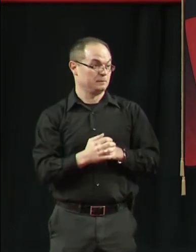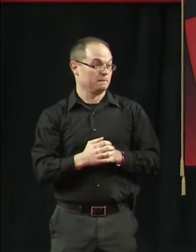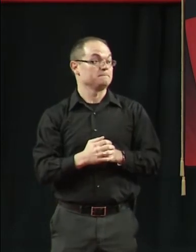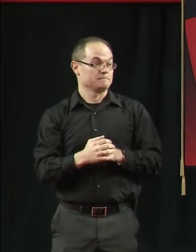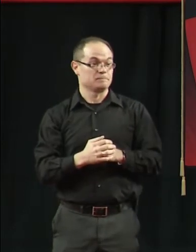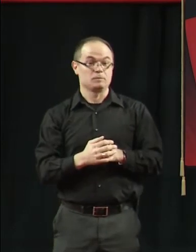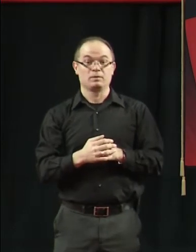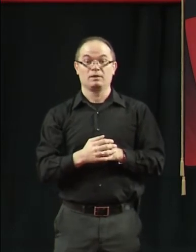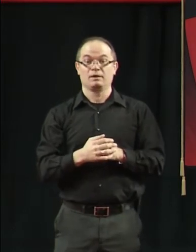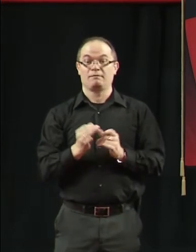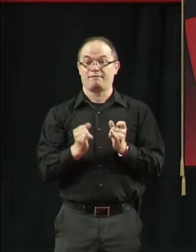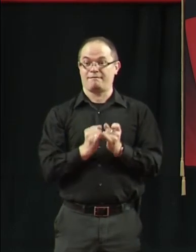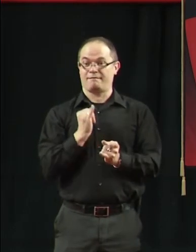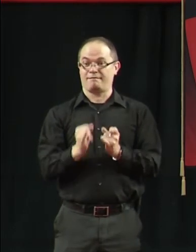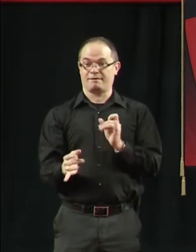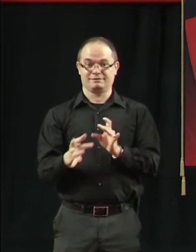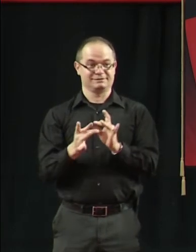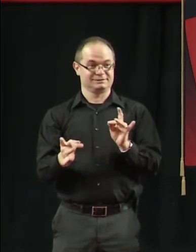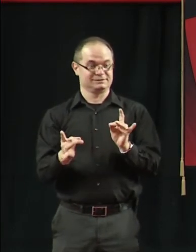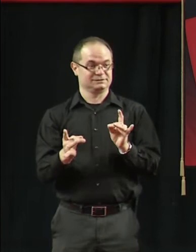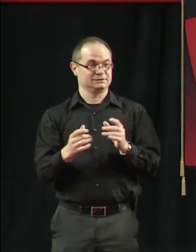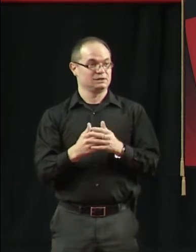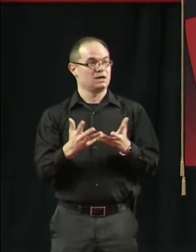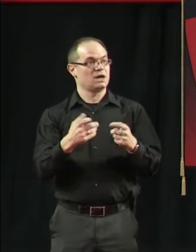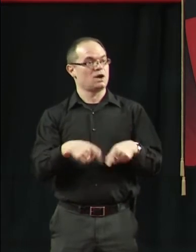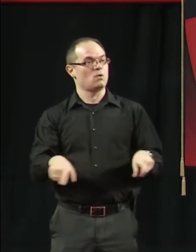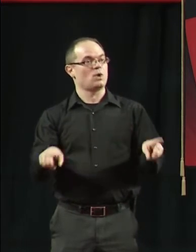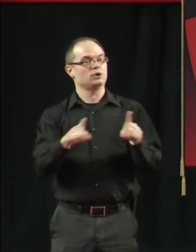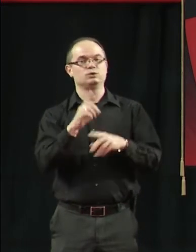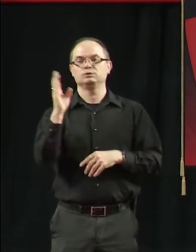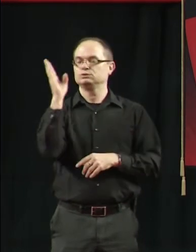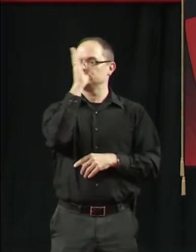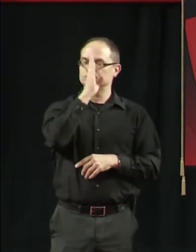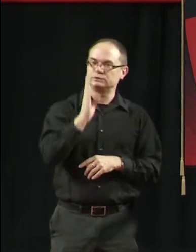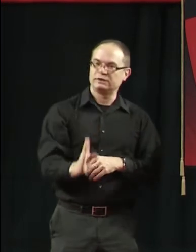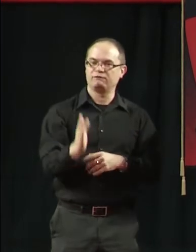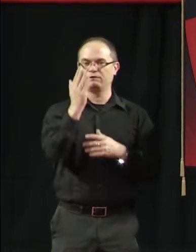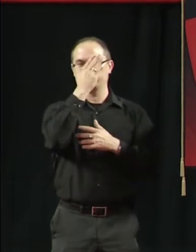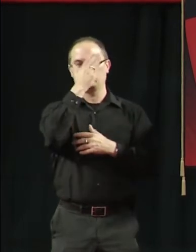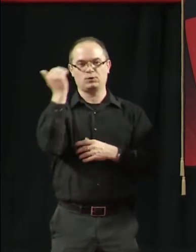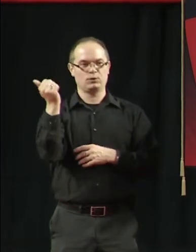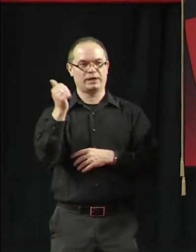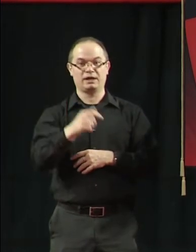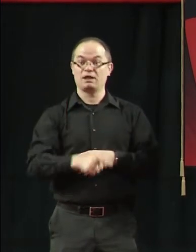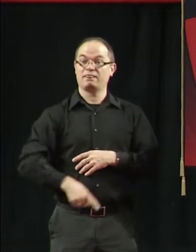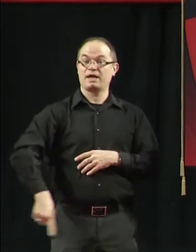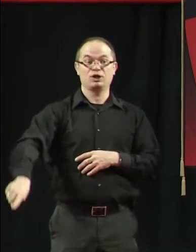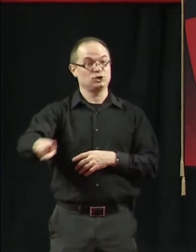Lastly, I would like you to never forget that